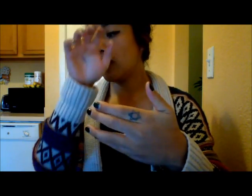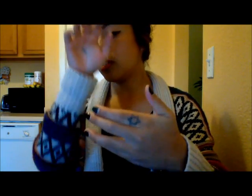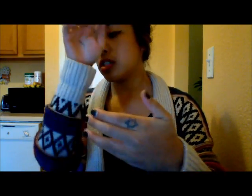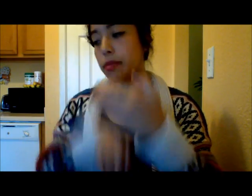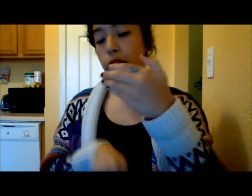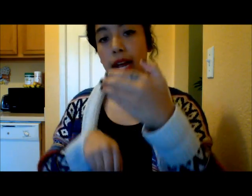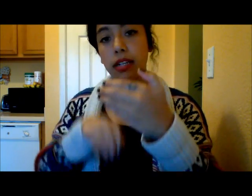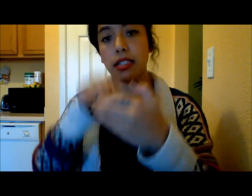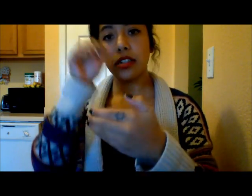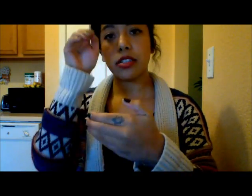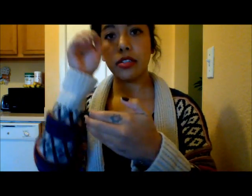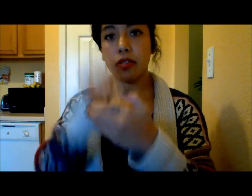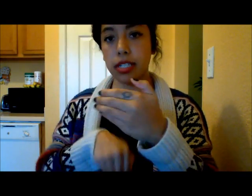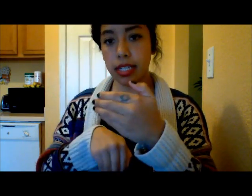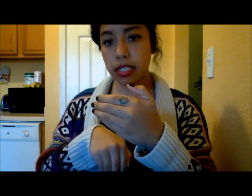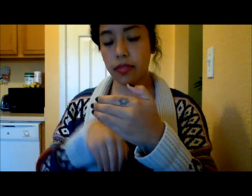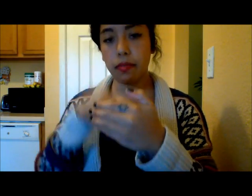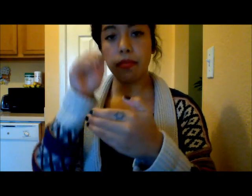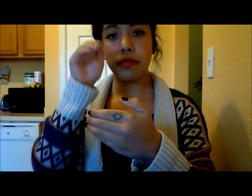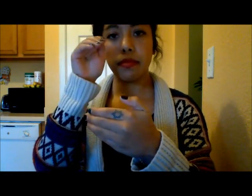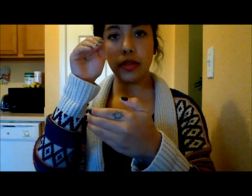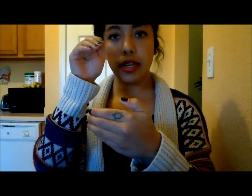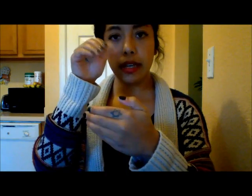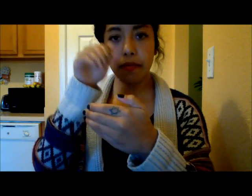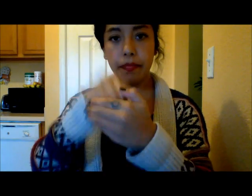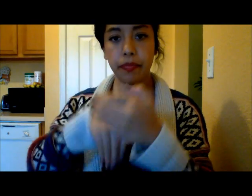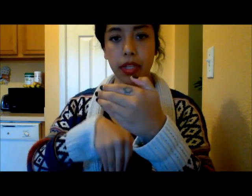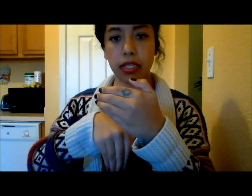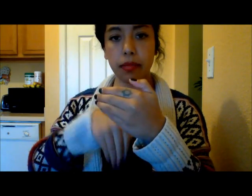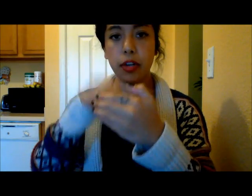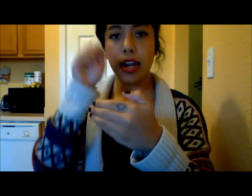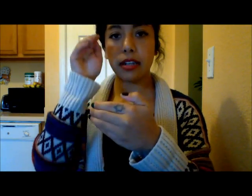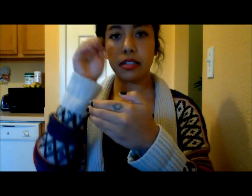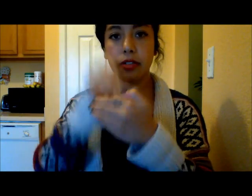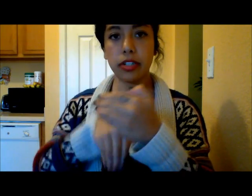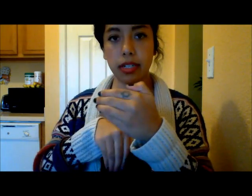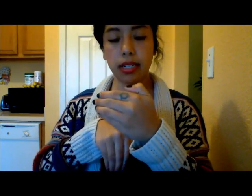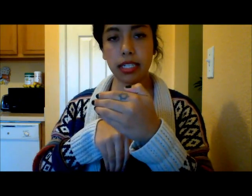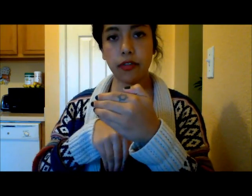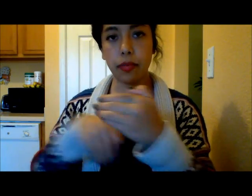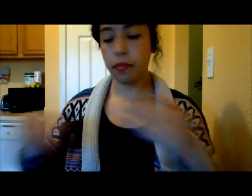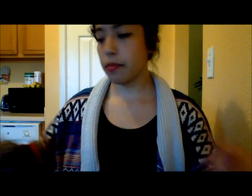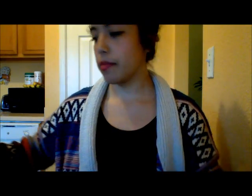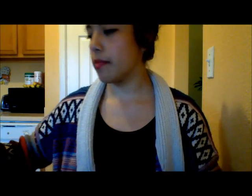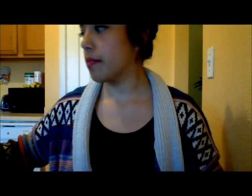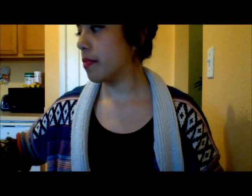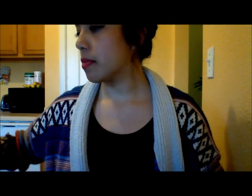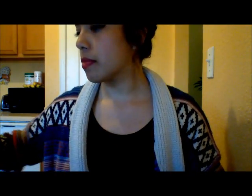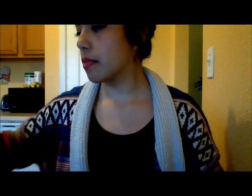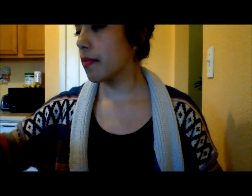To subtract, to deduct from. Okay, subtract or to deduct from.